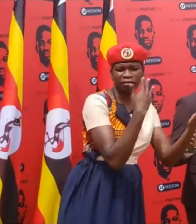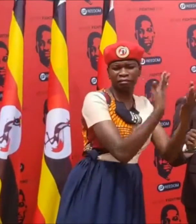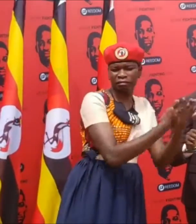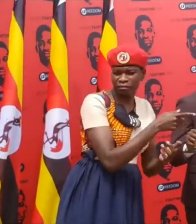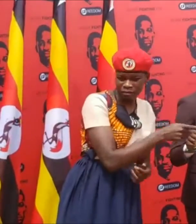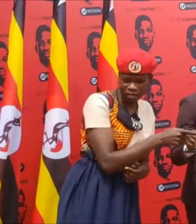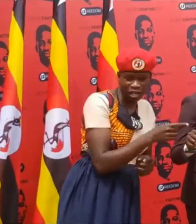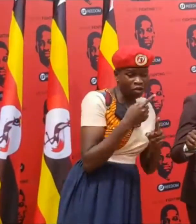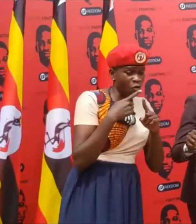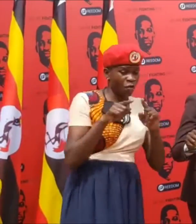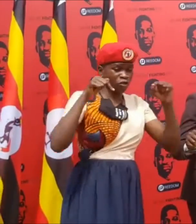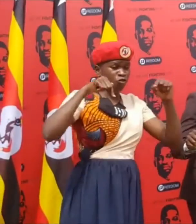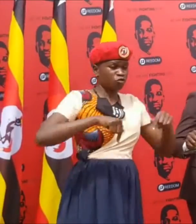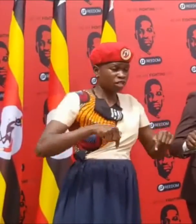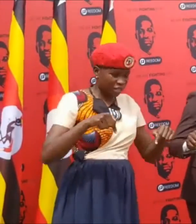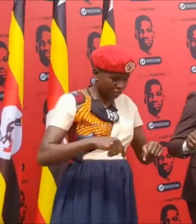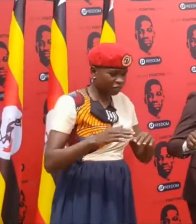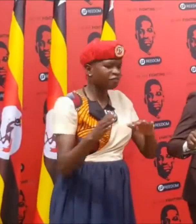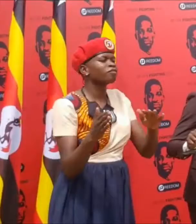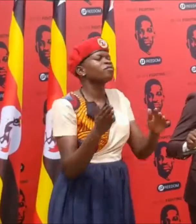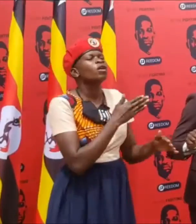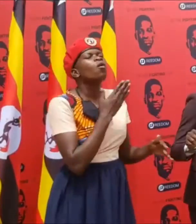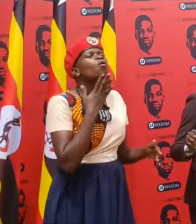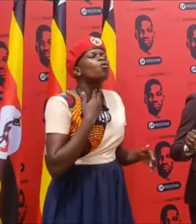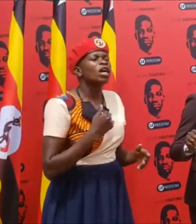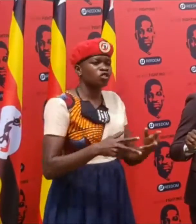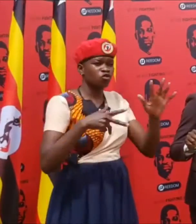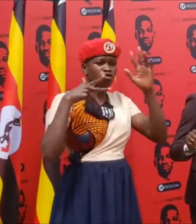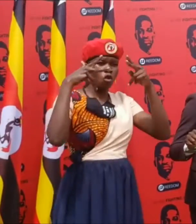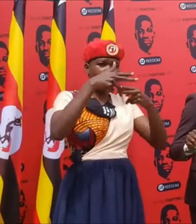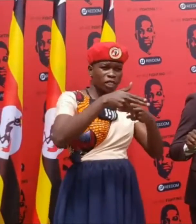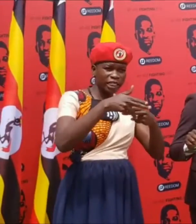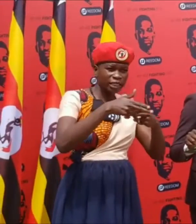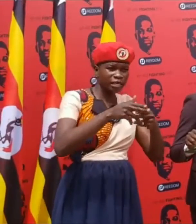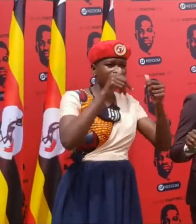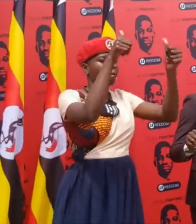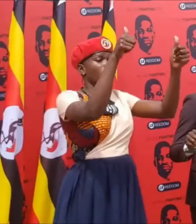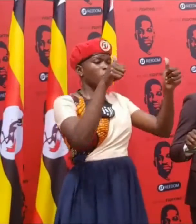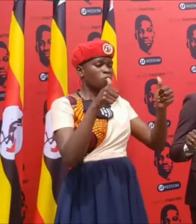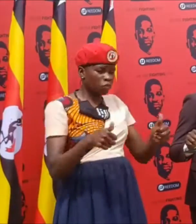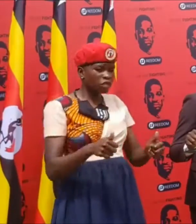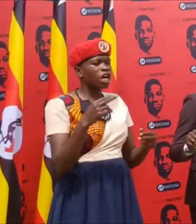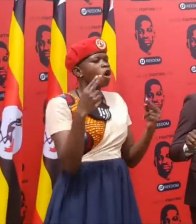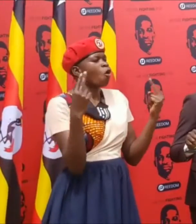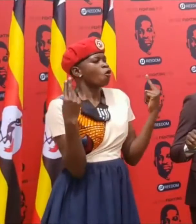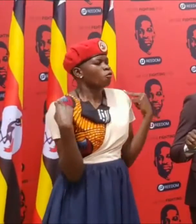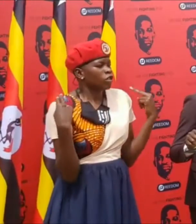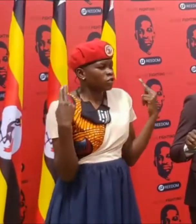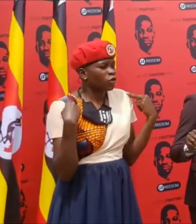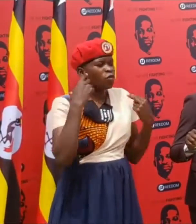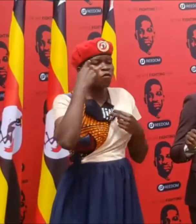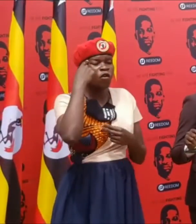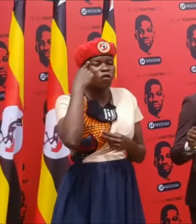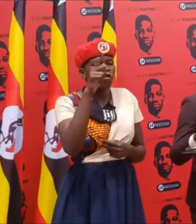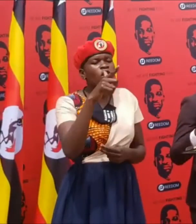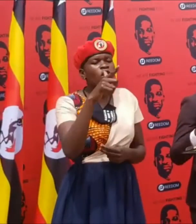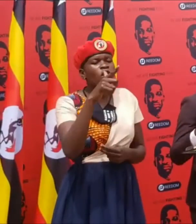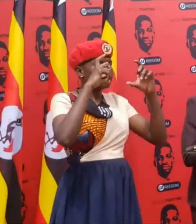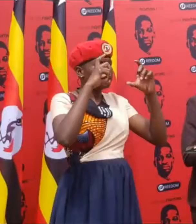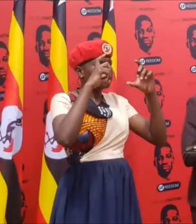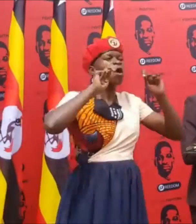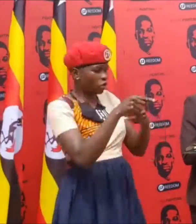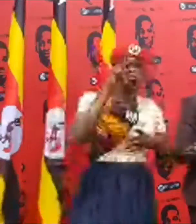tugenda kutongoza posta Honorable Kyagulanyi Ssentamu gy'agenda okukozesa ekifaananyi